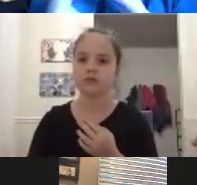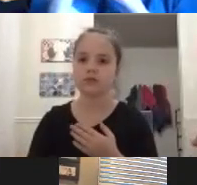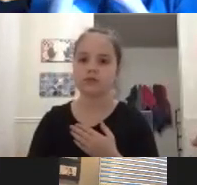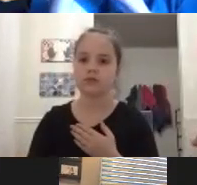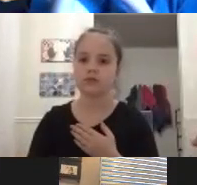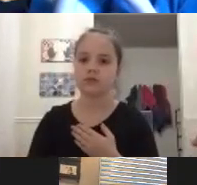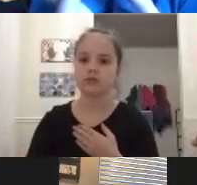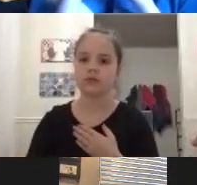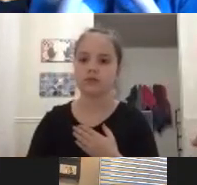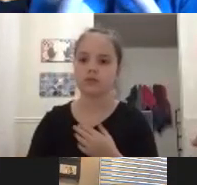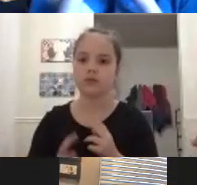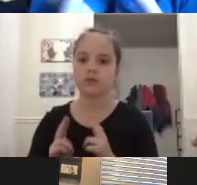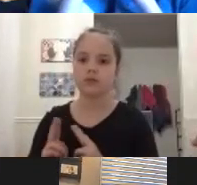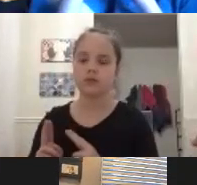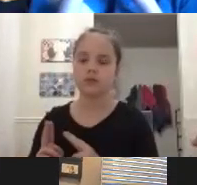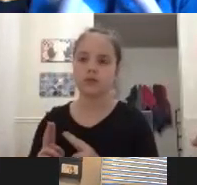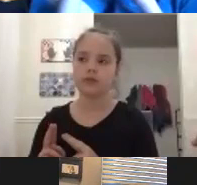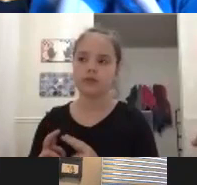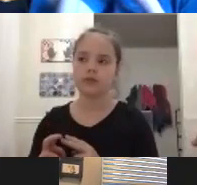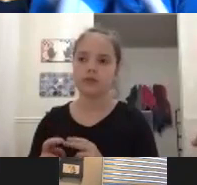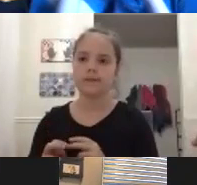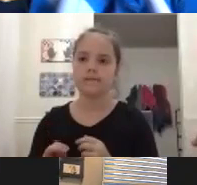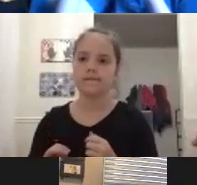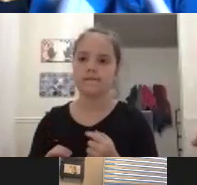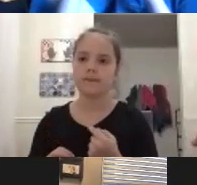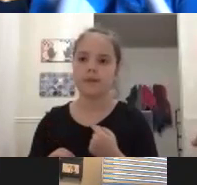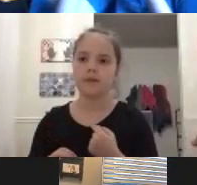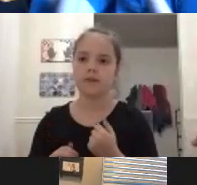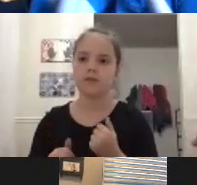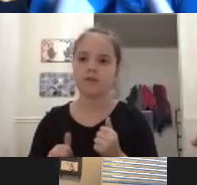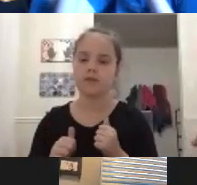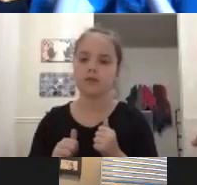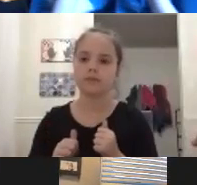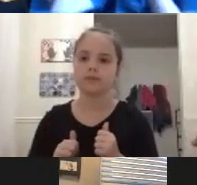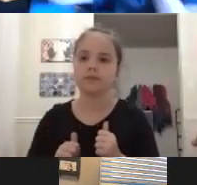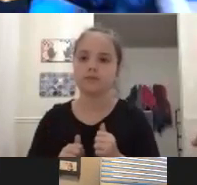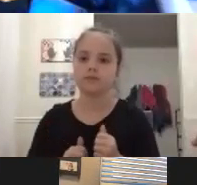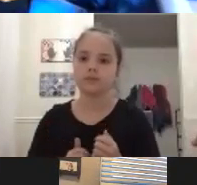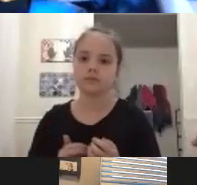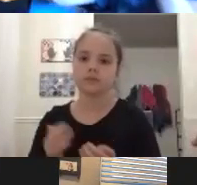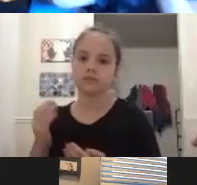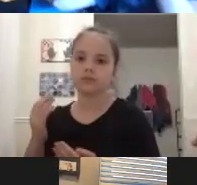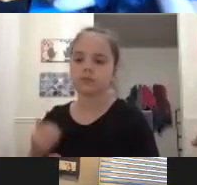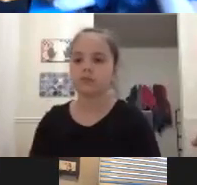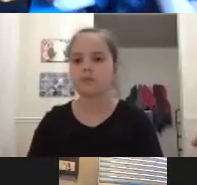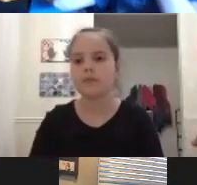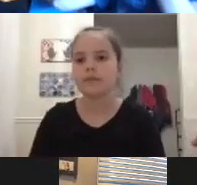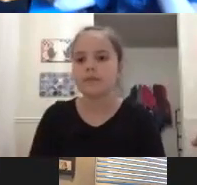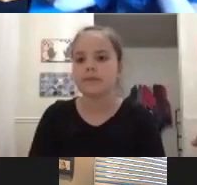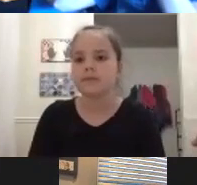interpreter. A lot of people that I work with right now are college graduates